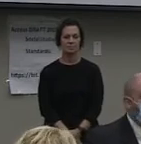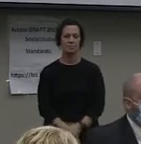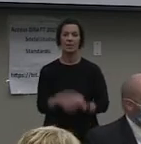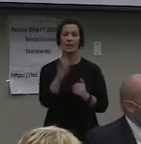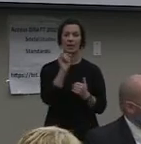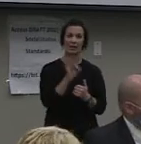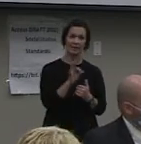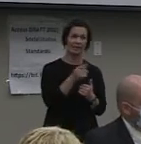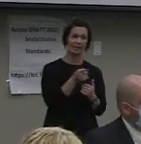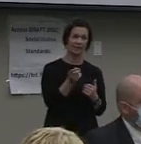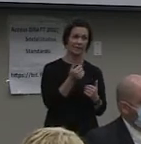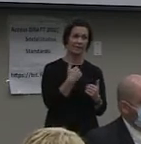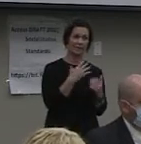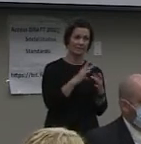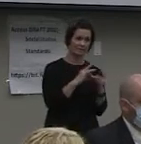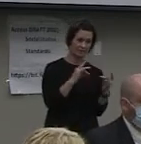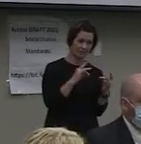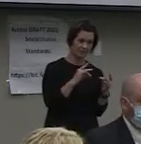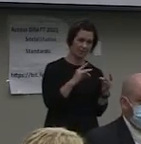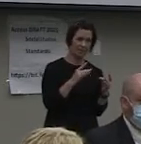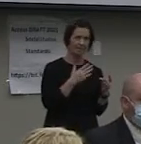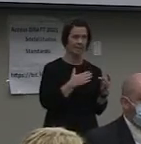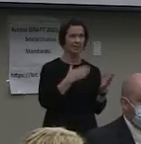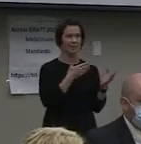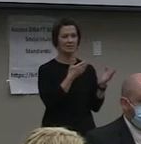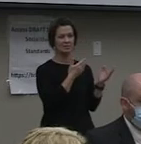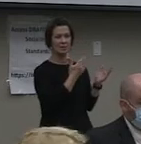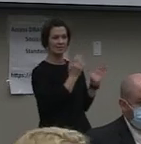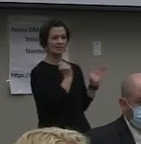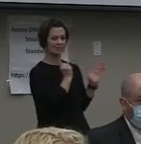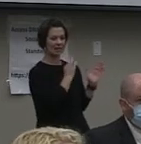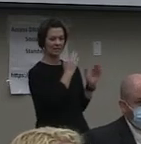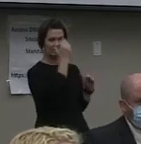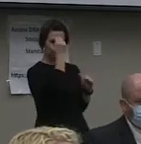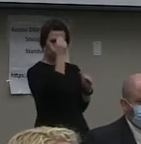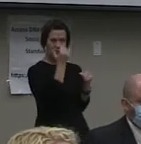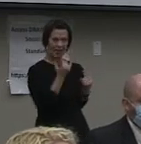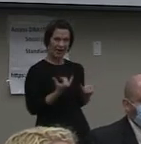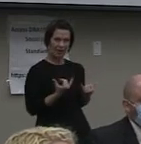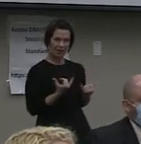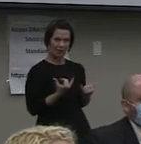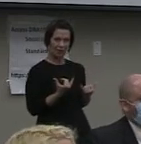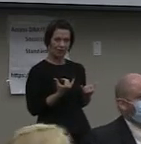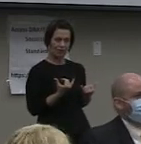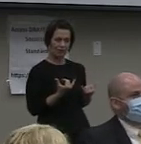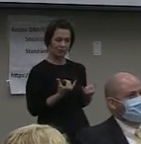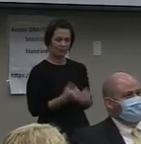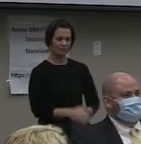If they have comment, please let the staff in your room know as soon as no.